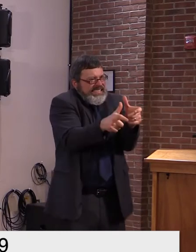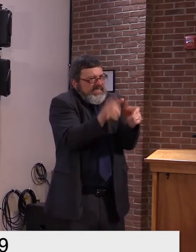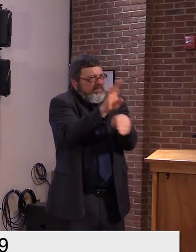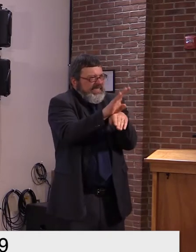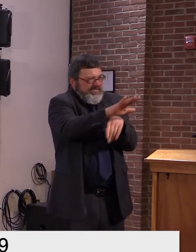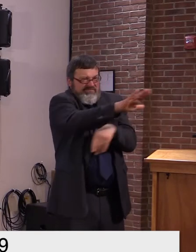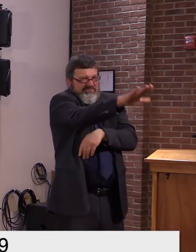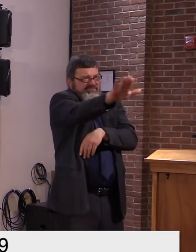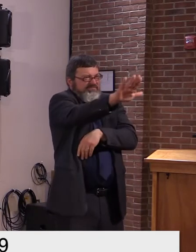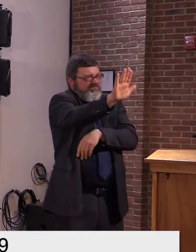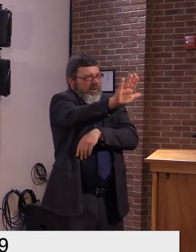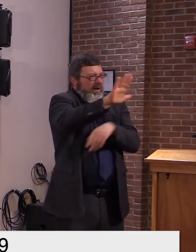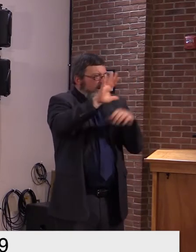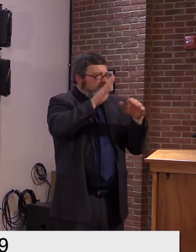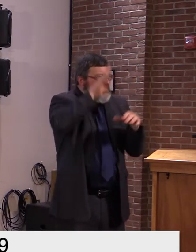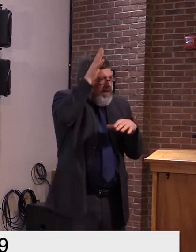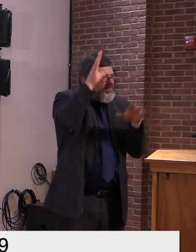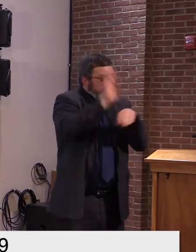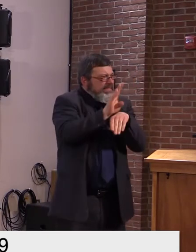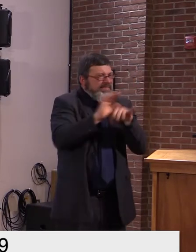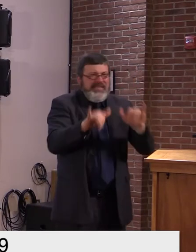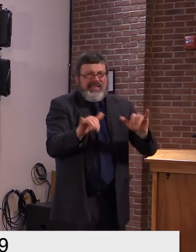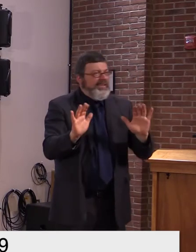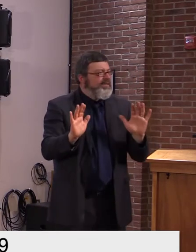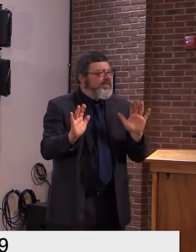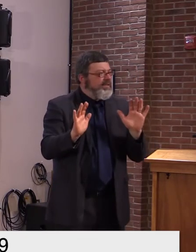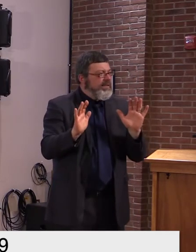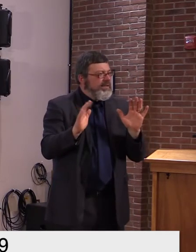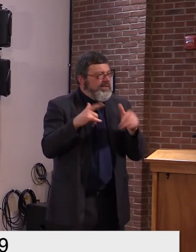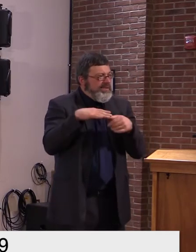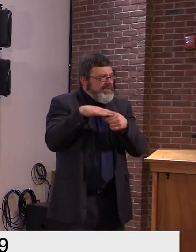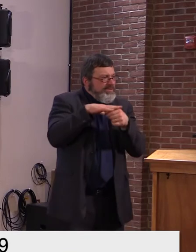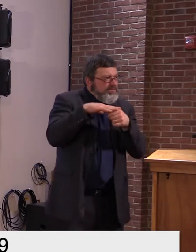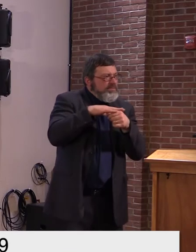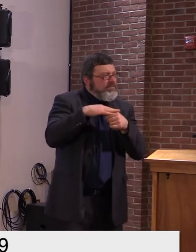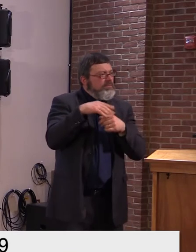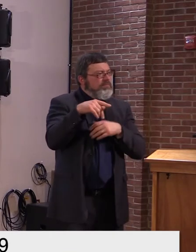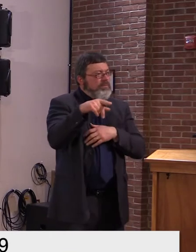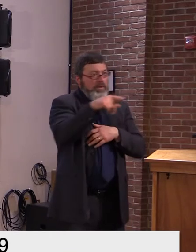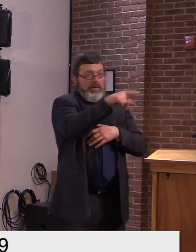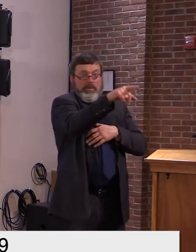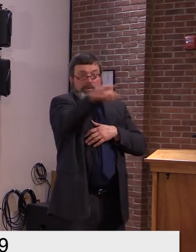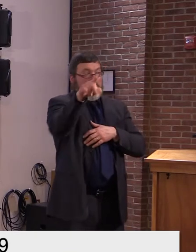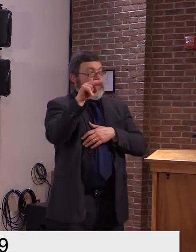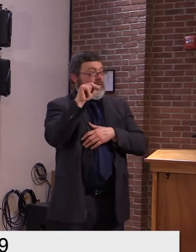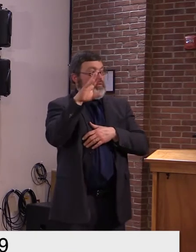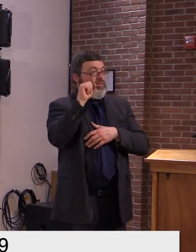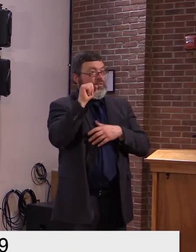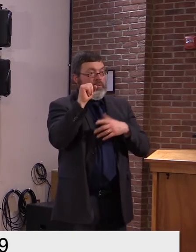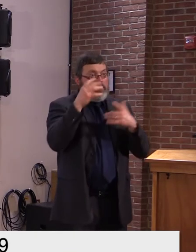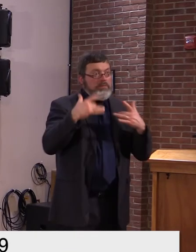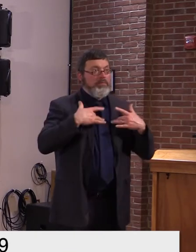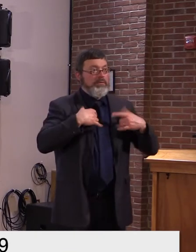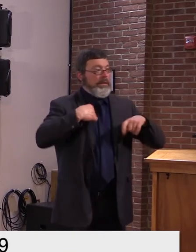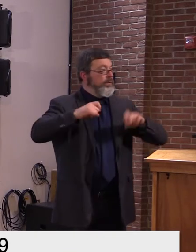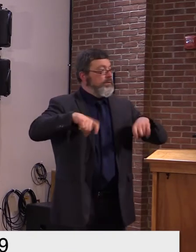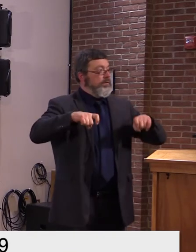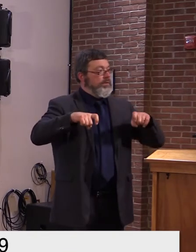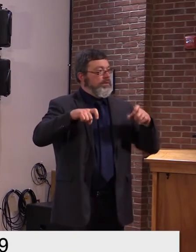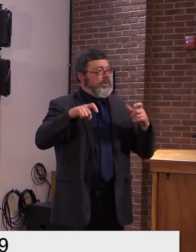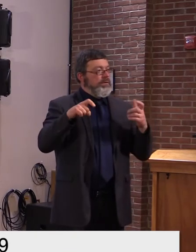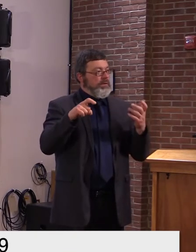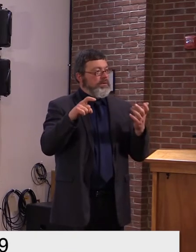incredibly important. There's never been a greater demand for local news than right now. But the economic model doesn't support you because